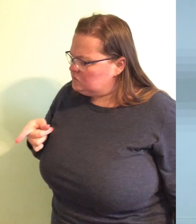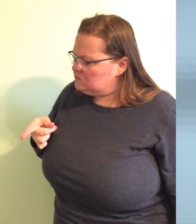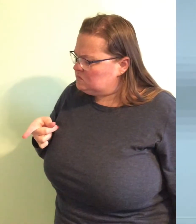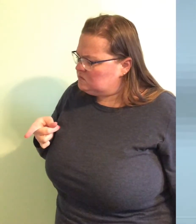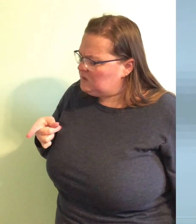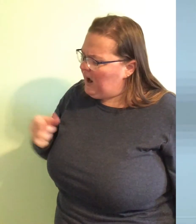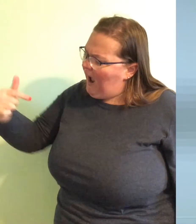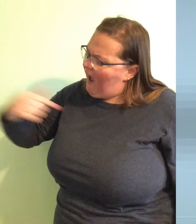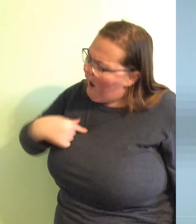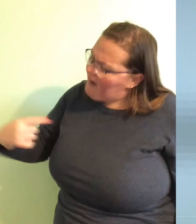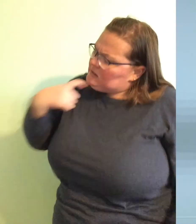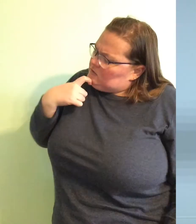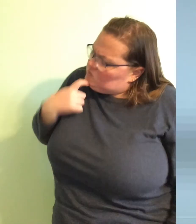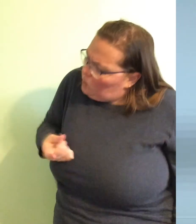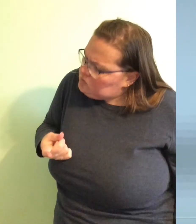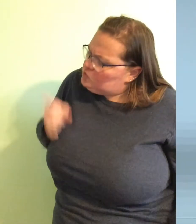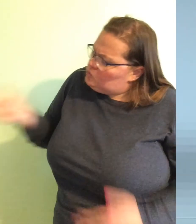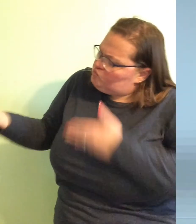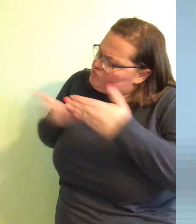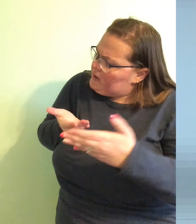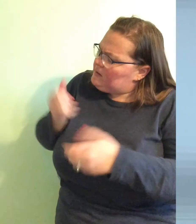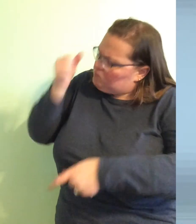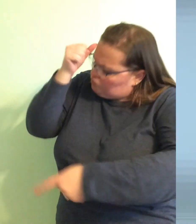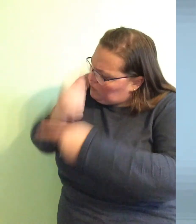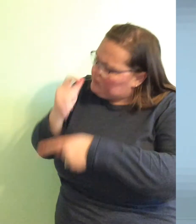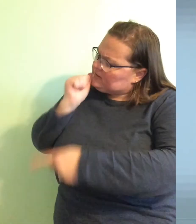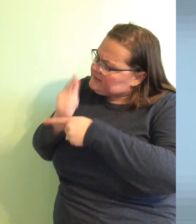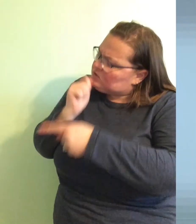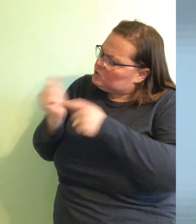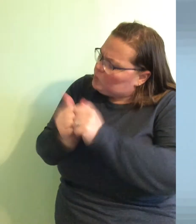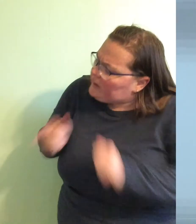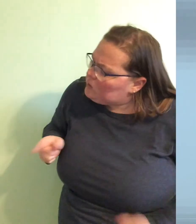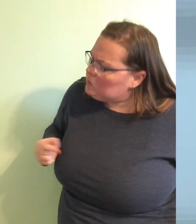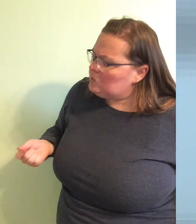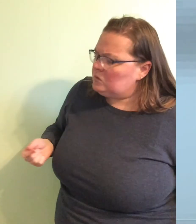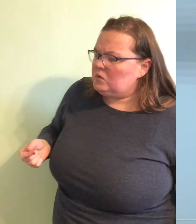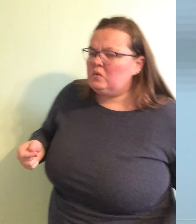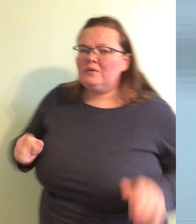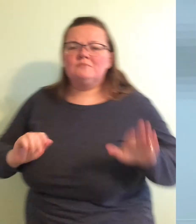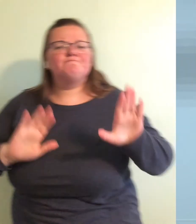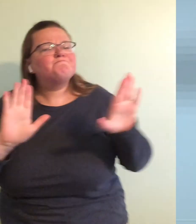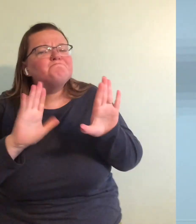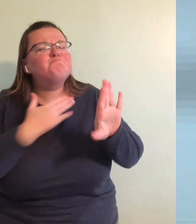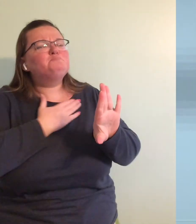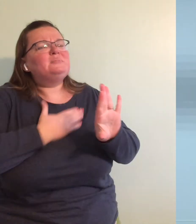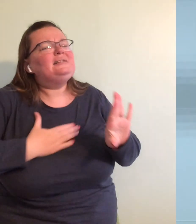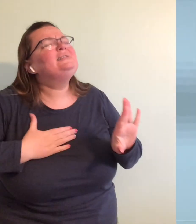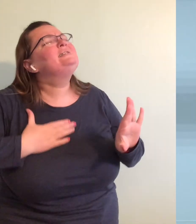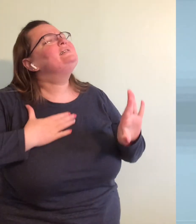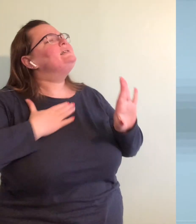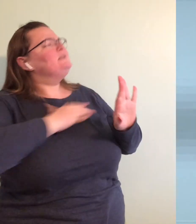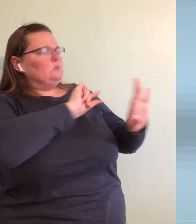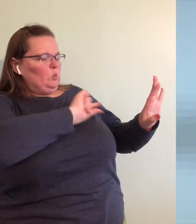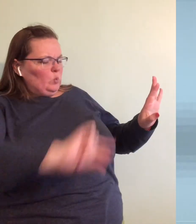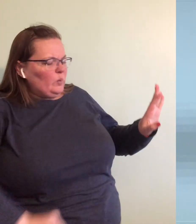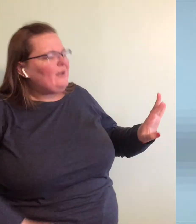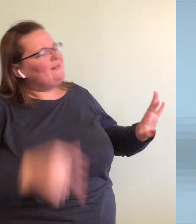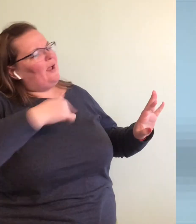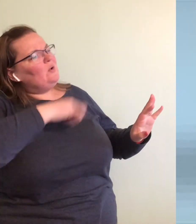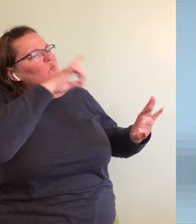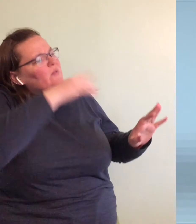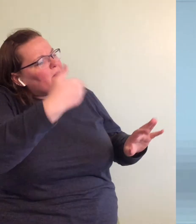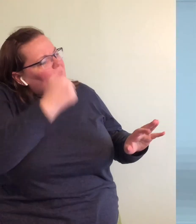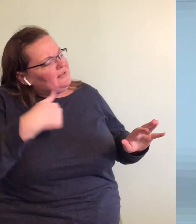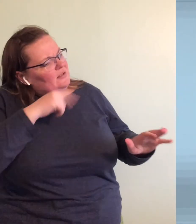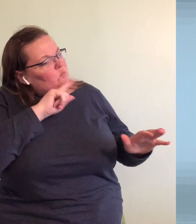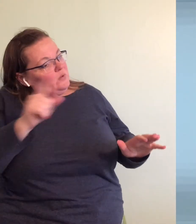in a terrible voice. "Did I not tell you to bring the others with you?" "Please, Your Majesty," said Edmund, "I've done the